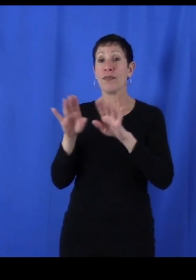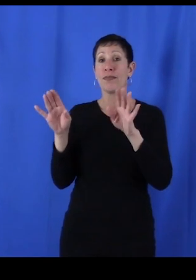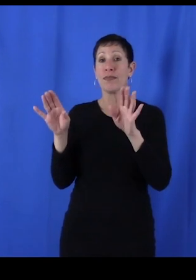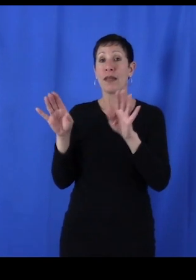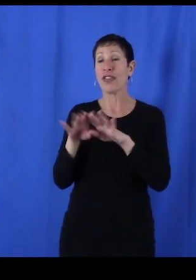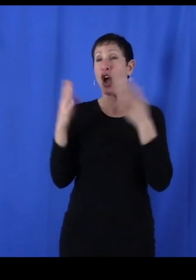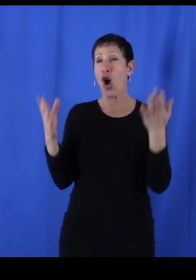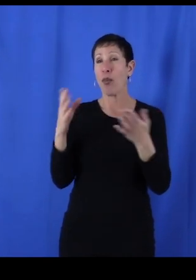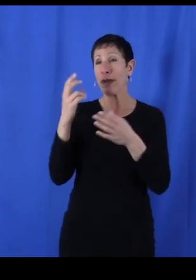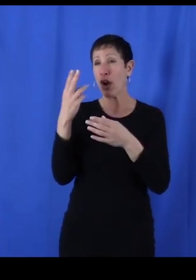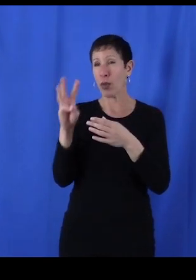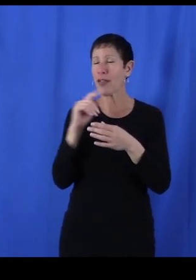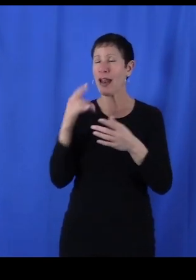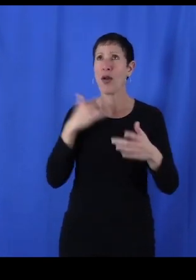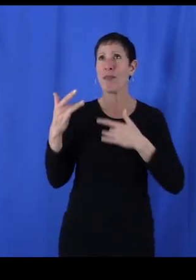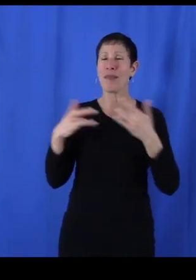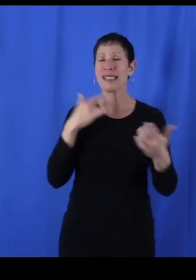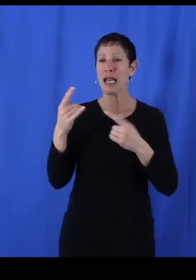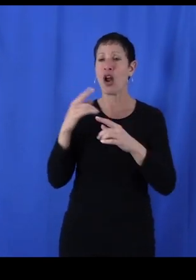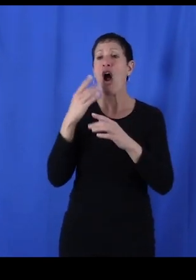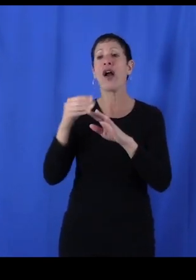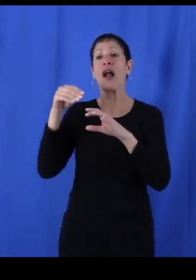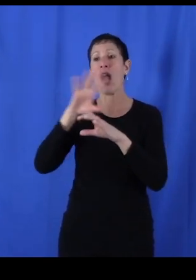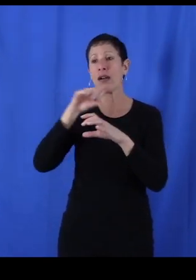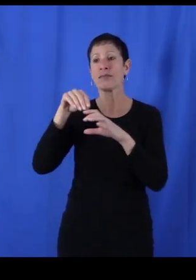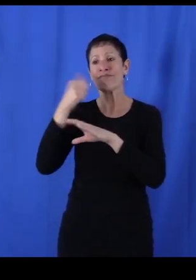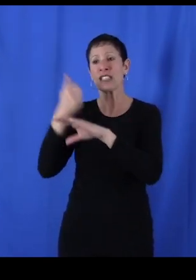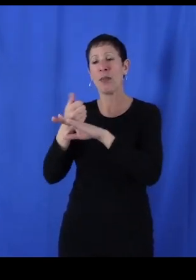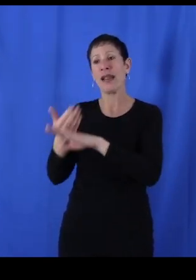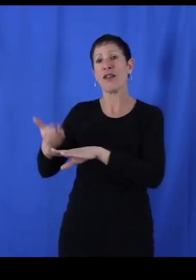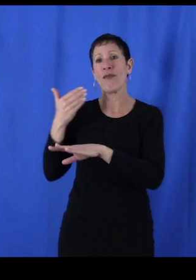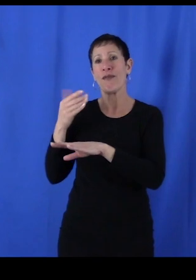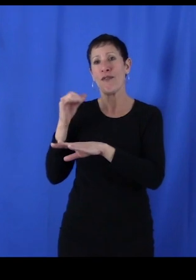are in the former Soviet Union right now.